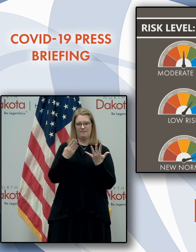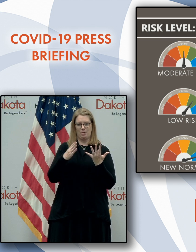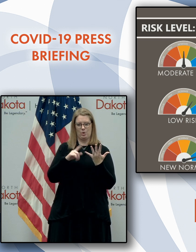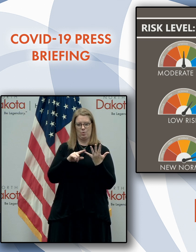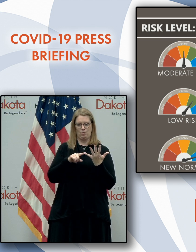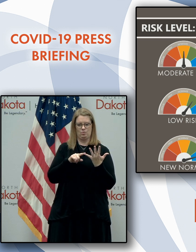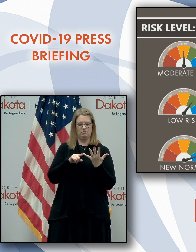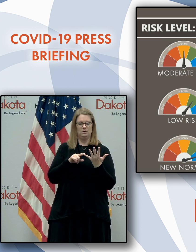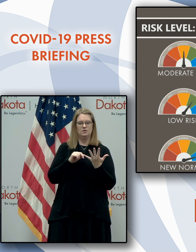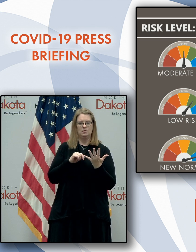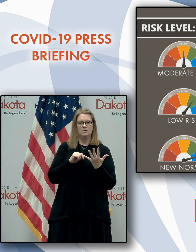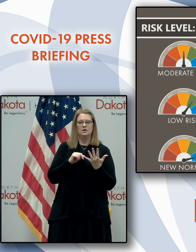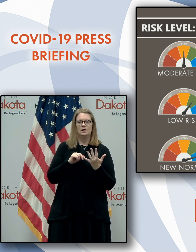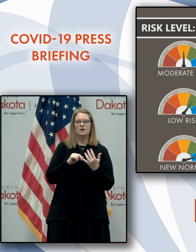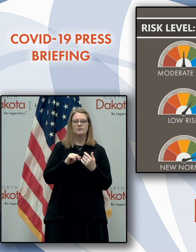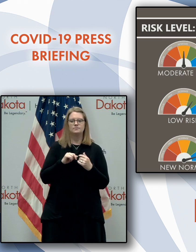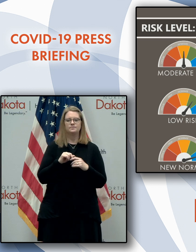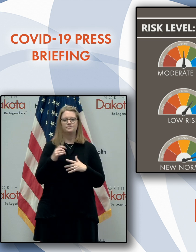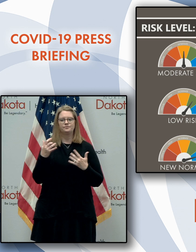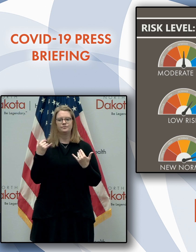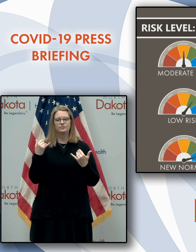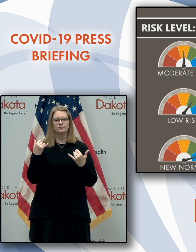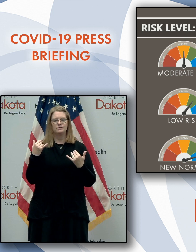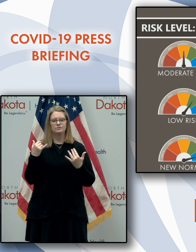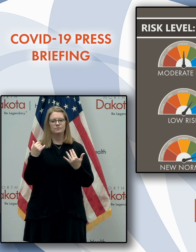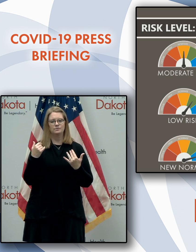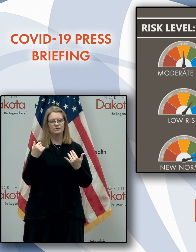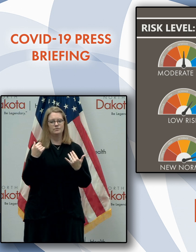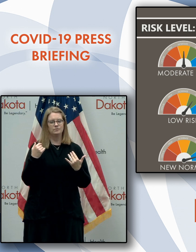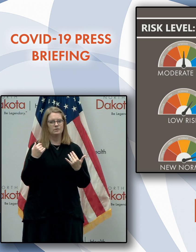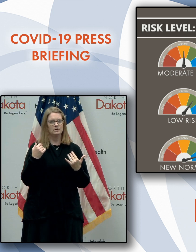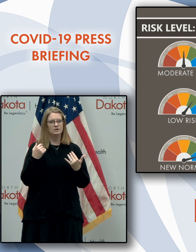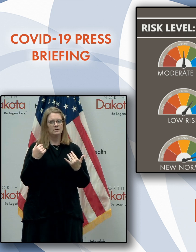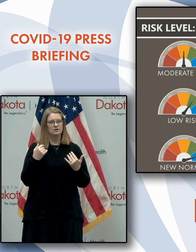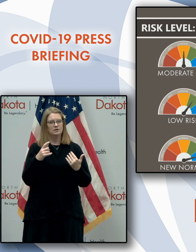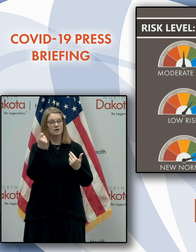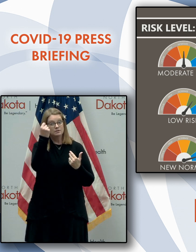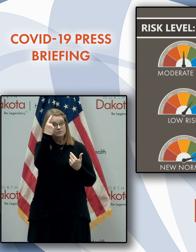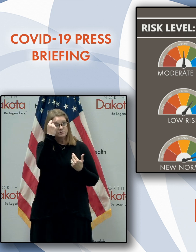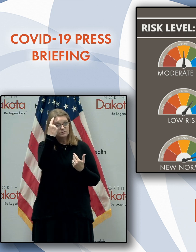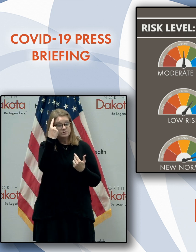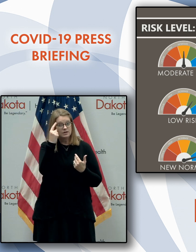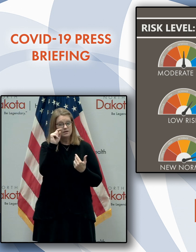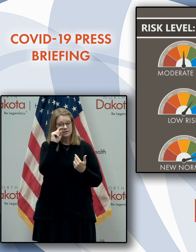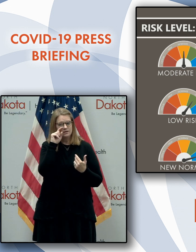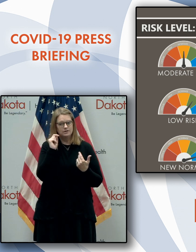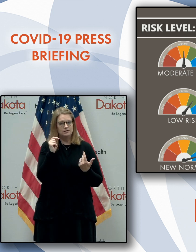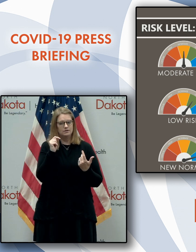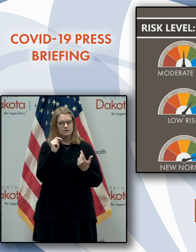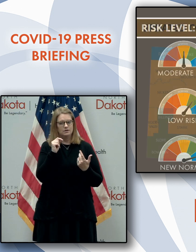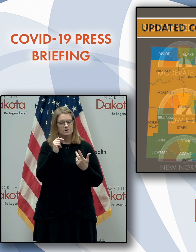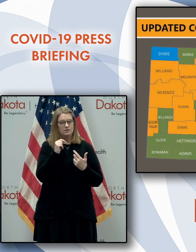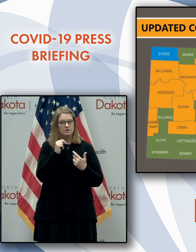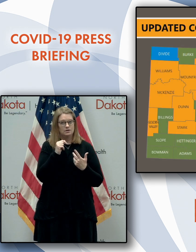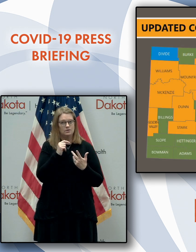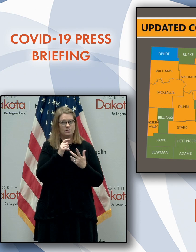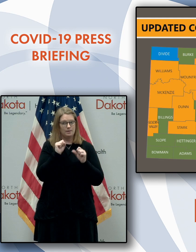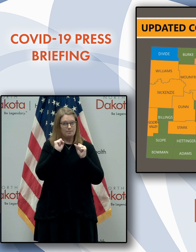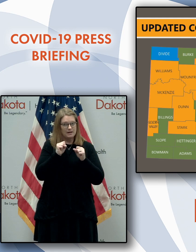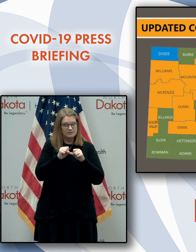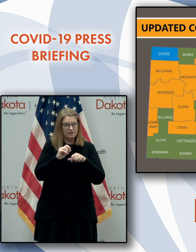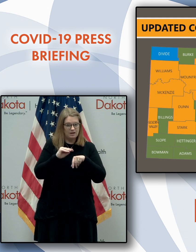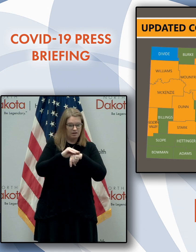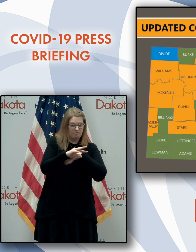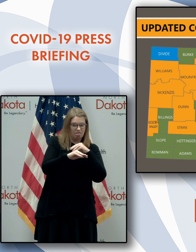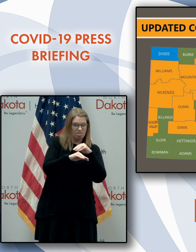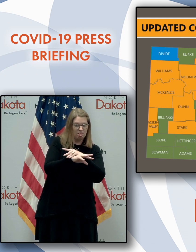as we talk about, how we want to lower our possibility of transmission, one thing